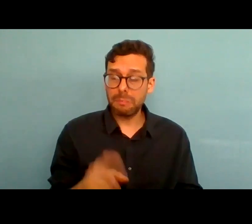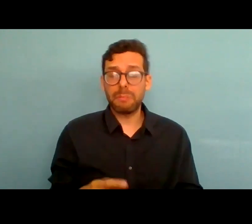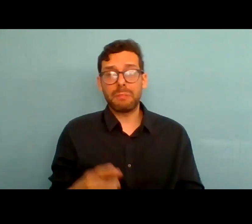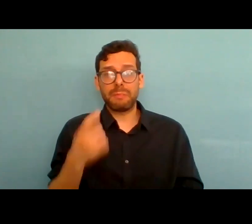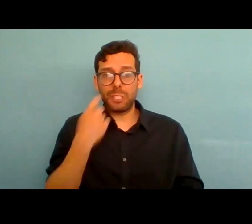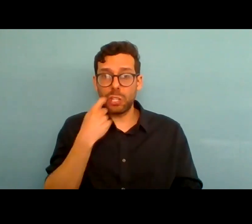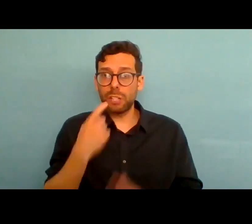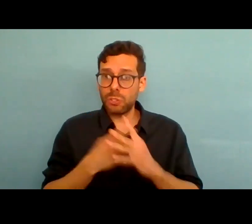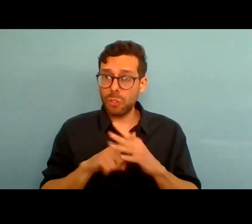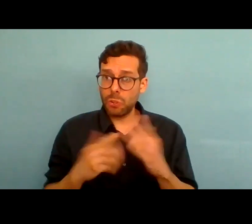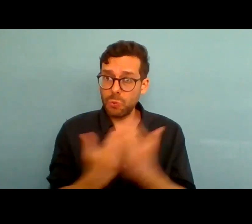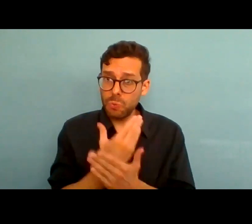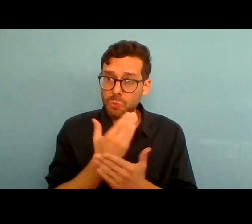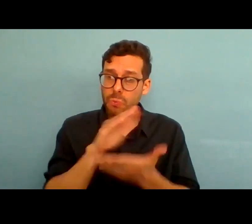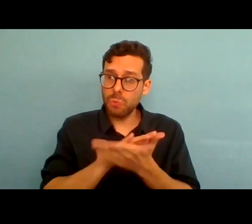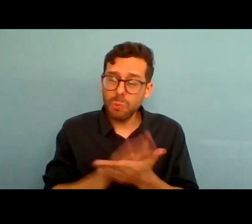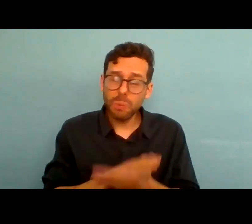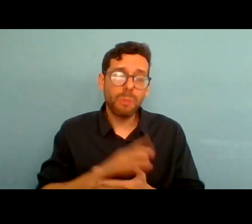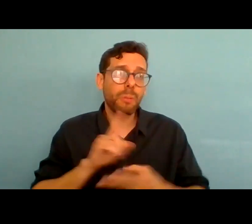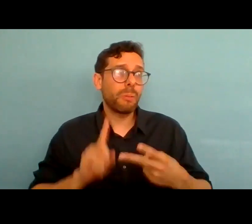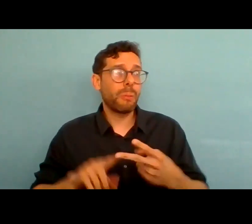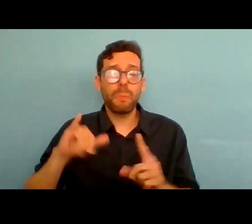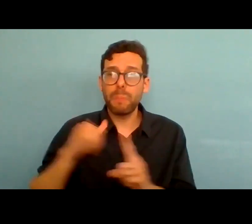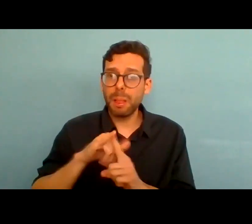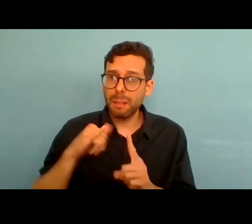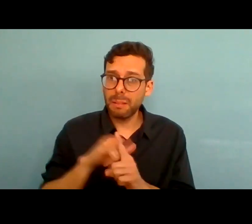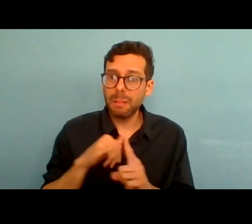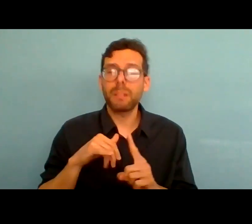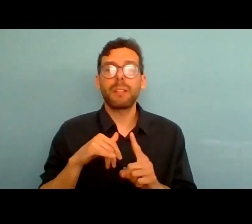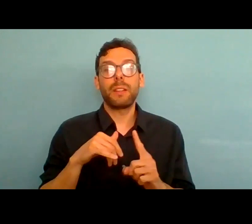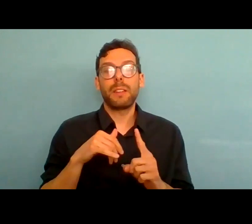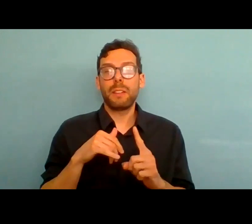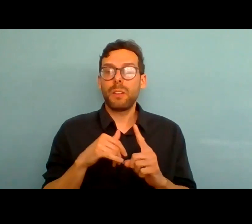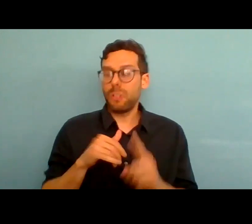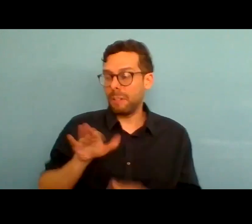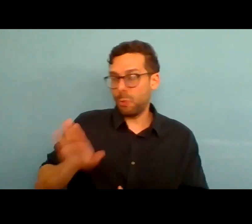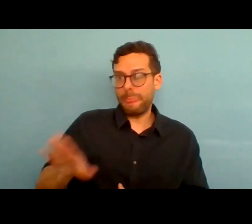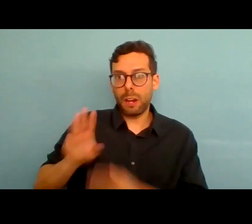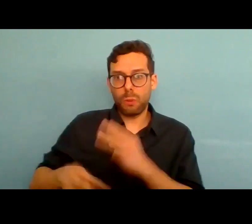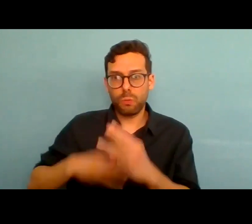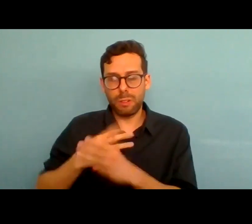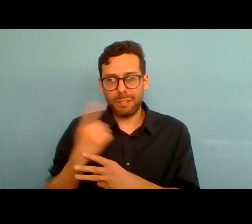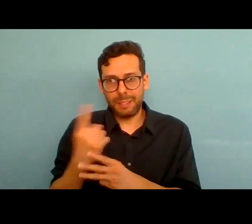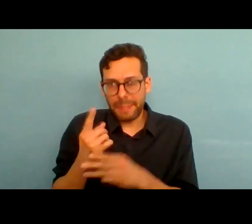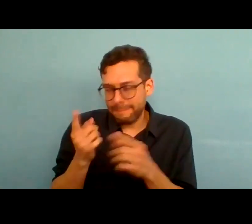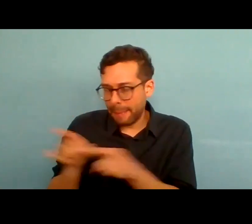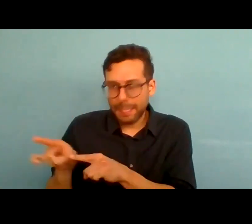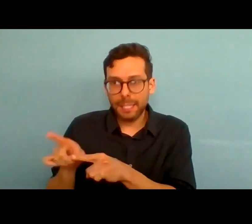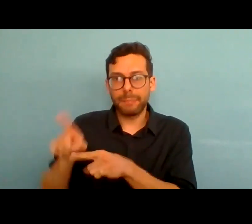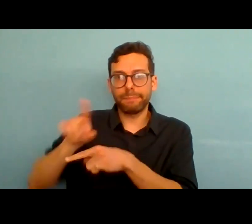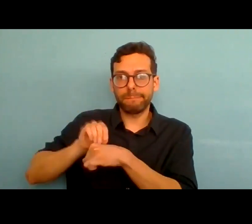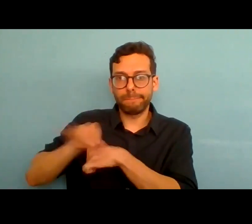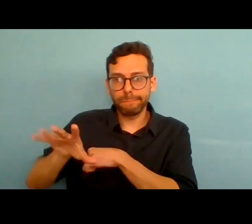there bullying? Is there something going on in their, in their little world that's causing them to feel anxious? So they're laying